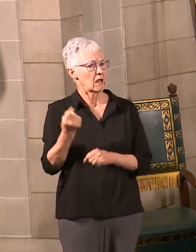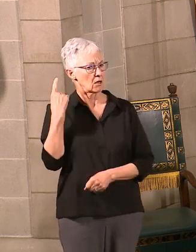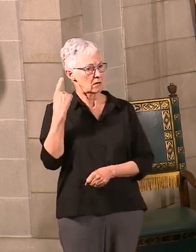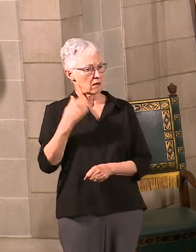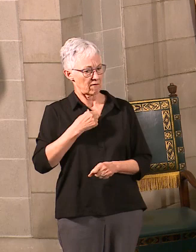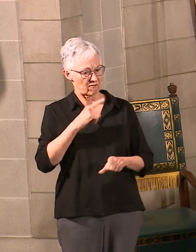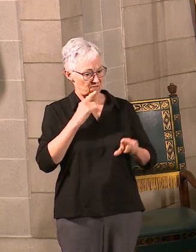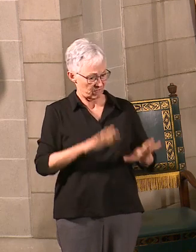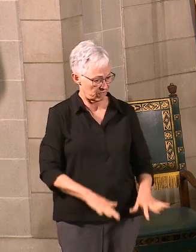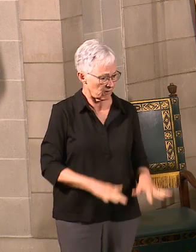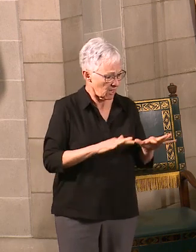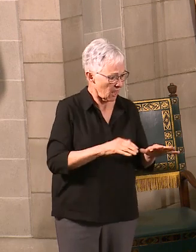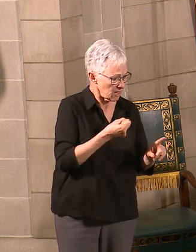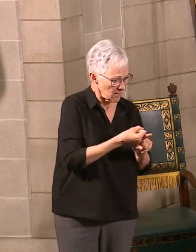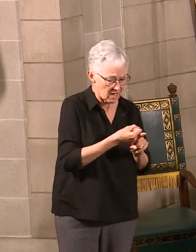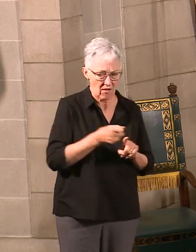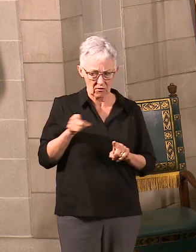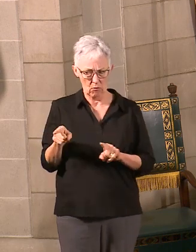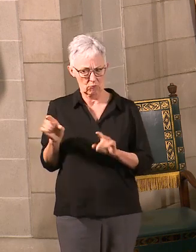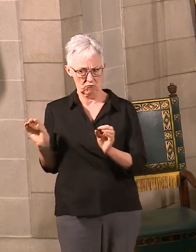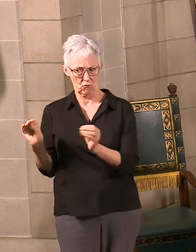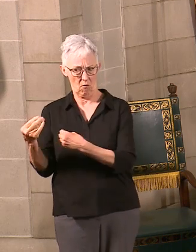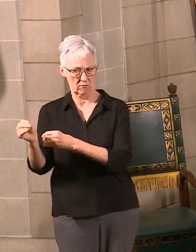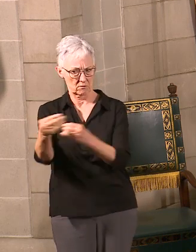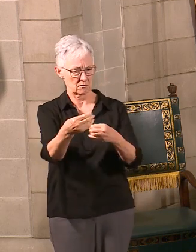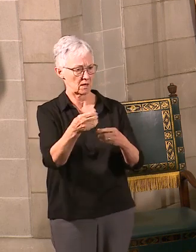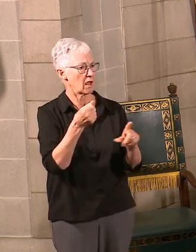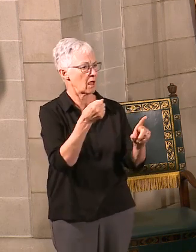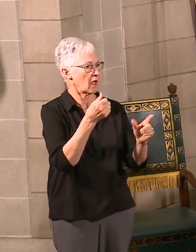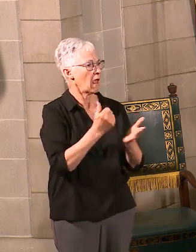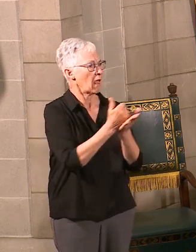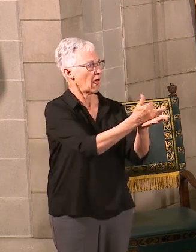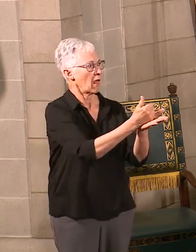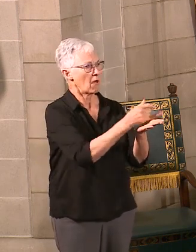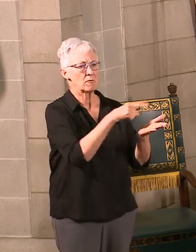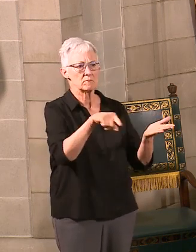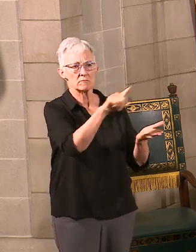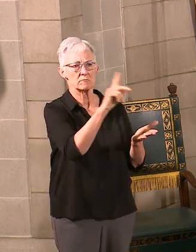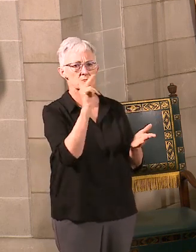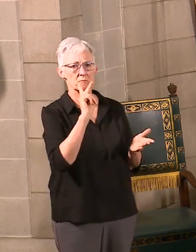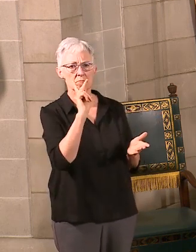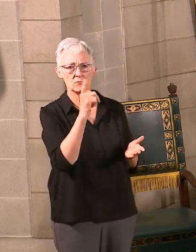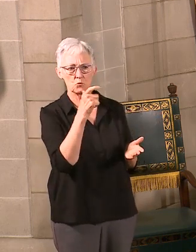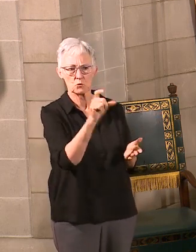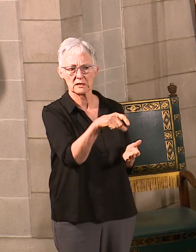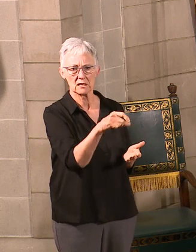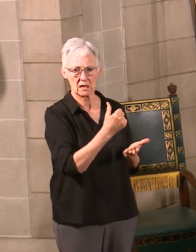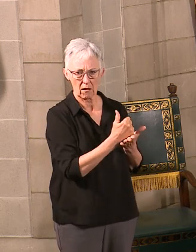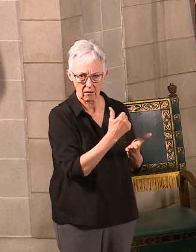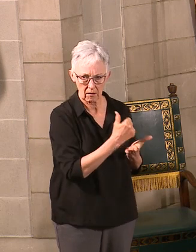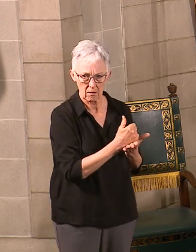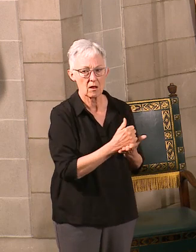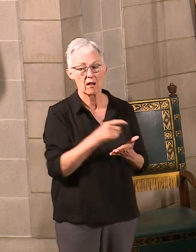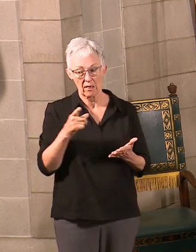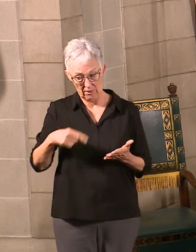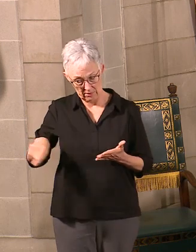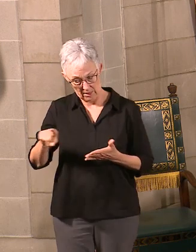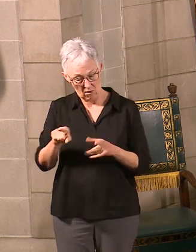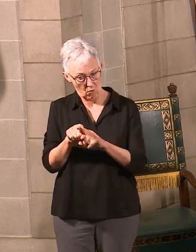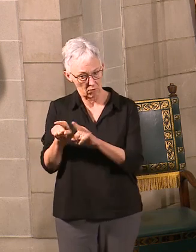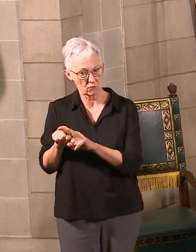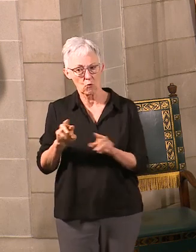helping across all elements of agriculture and ranching. They are there to help with business development. At the Institute